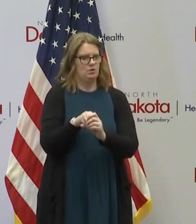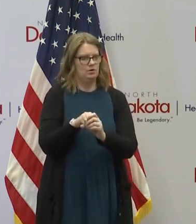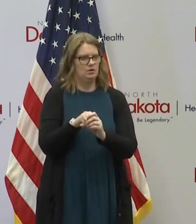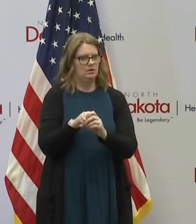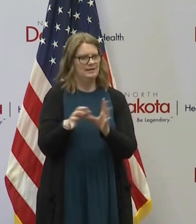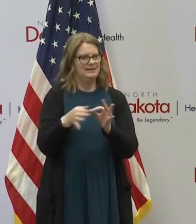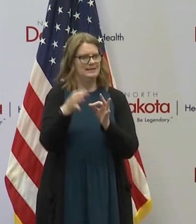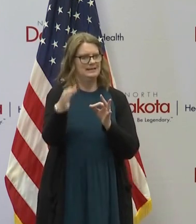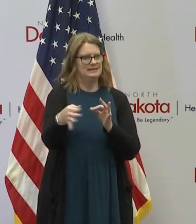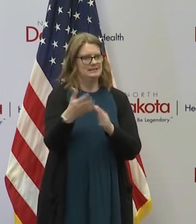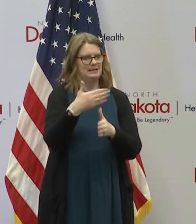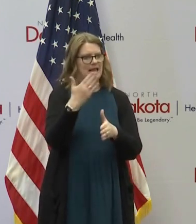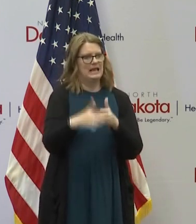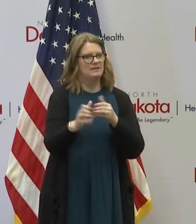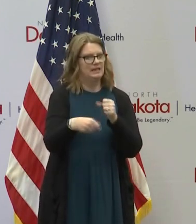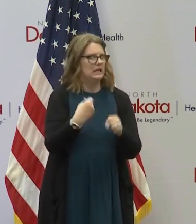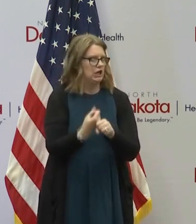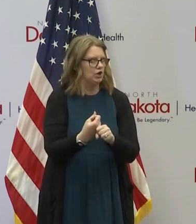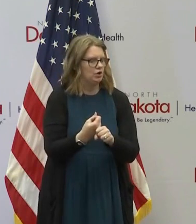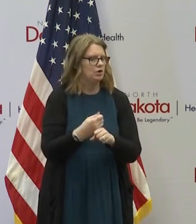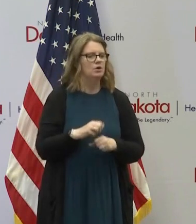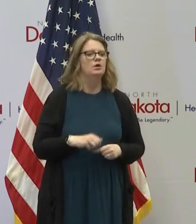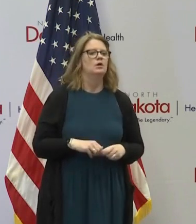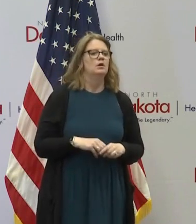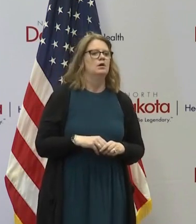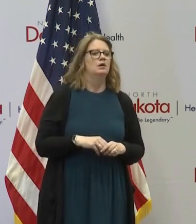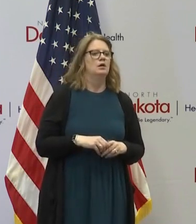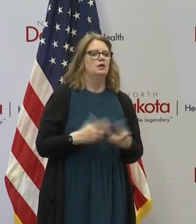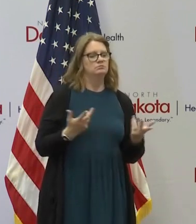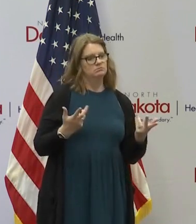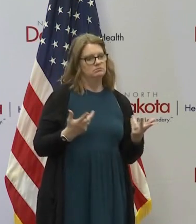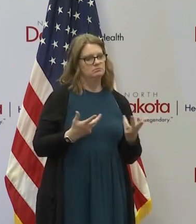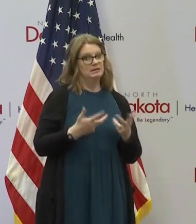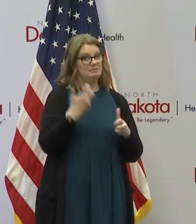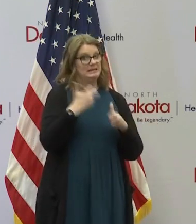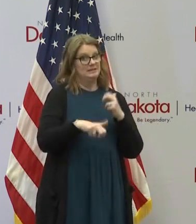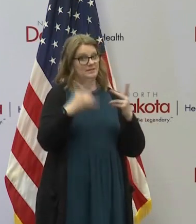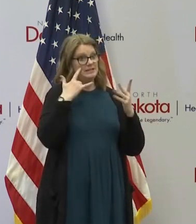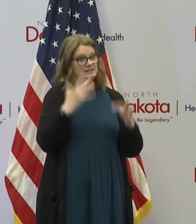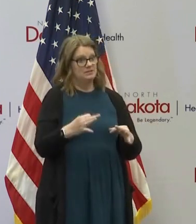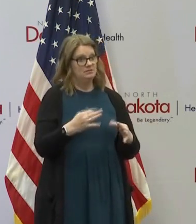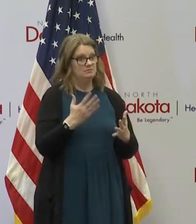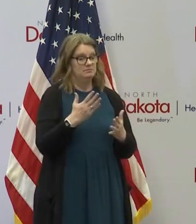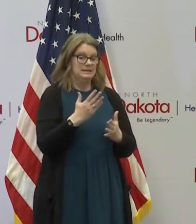package to extend it till the end of the year. Which